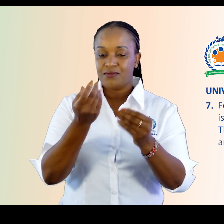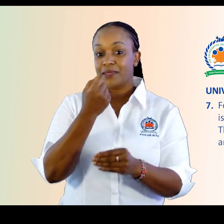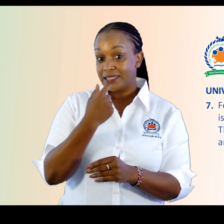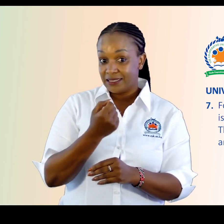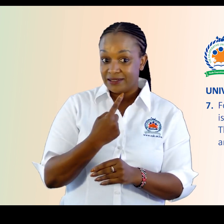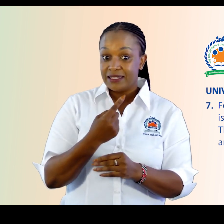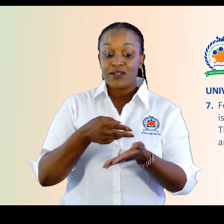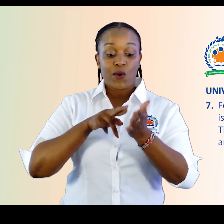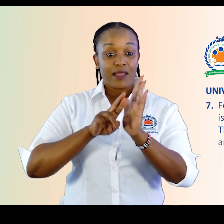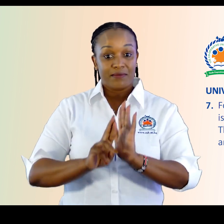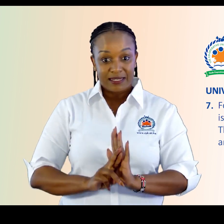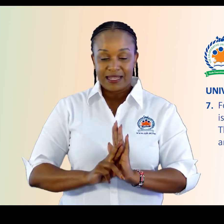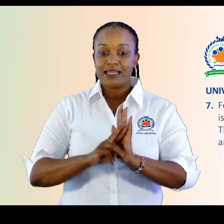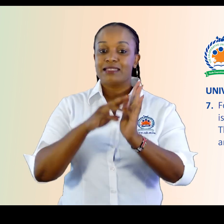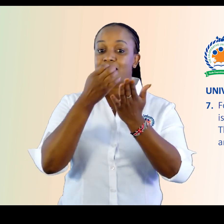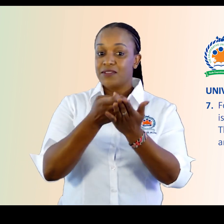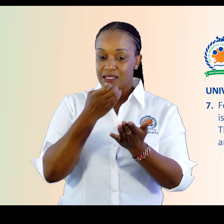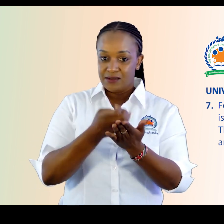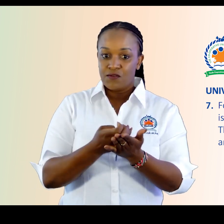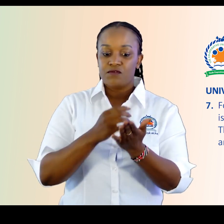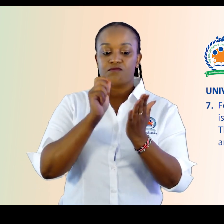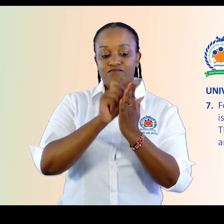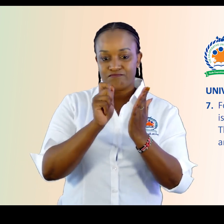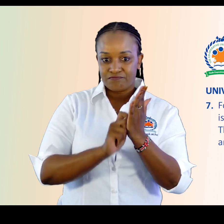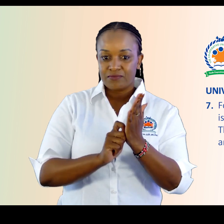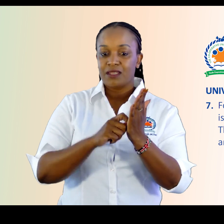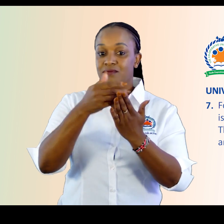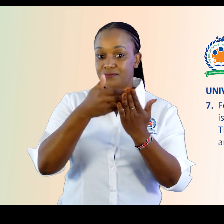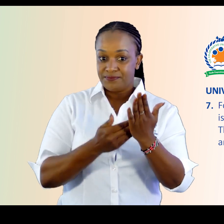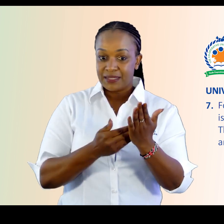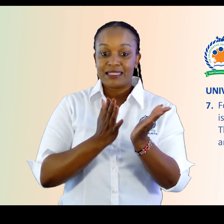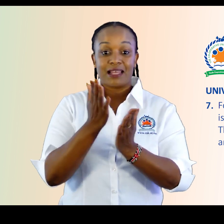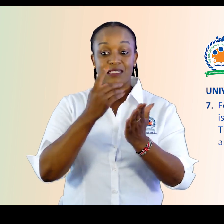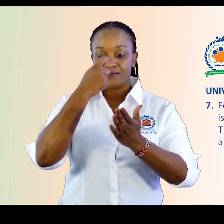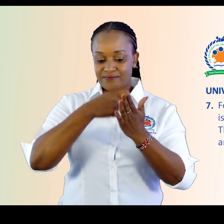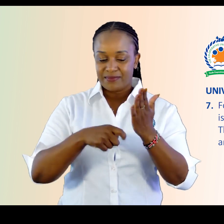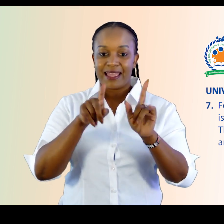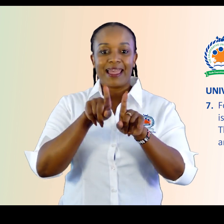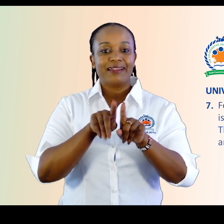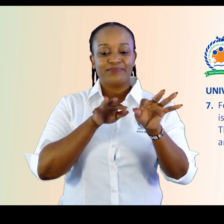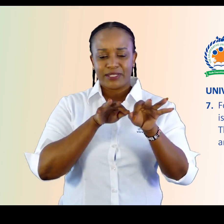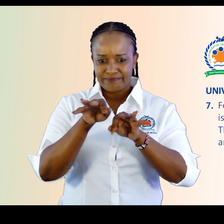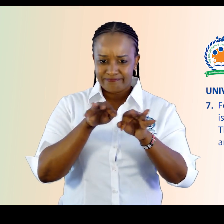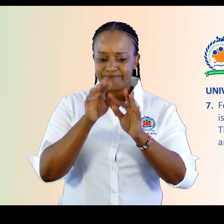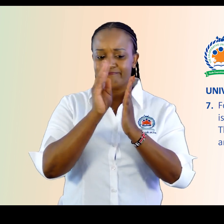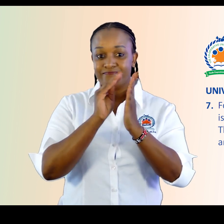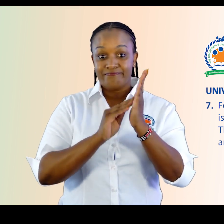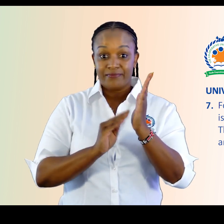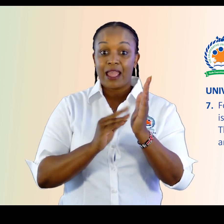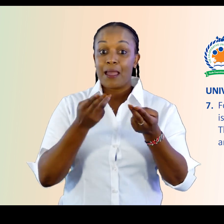drugs, the requirement is a valid prescription pad. The service is charged as per the prescription and takes between 10